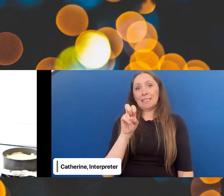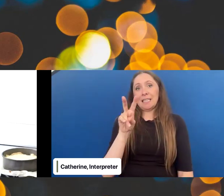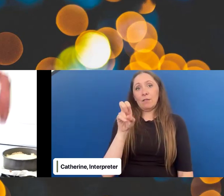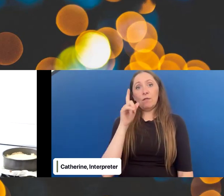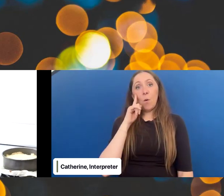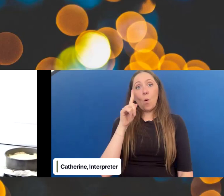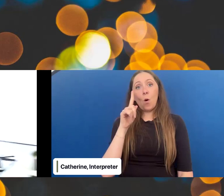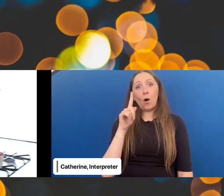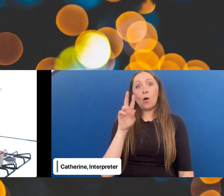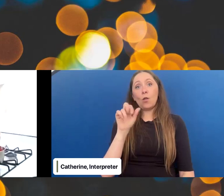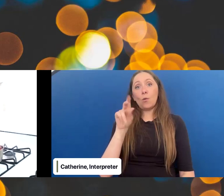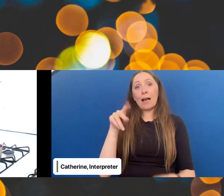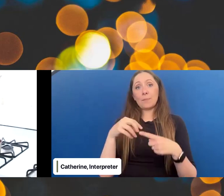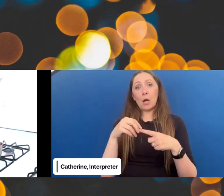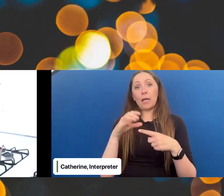how we're going to do that.